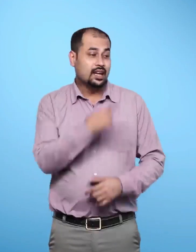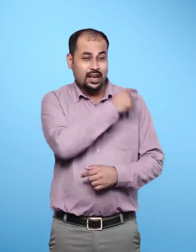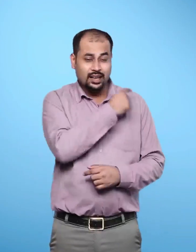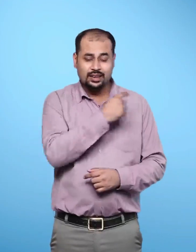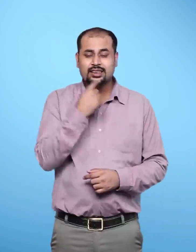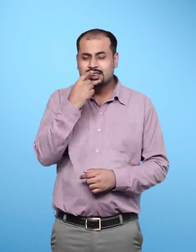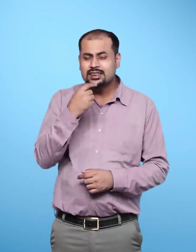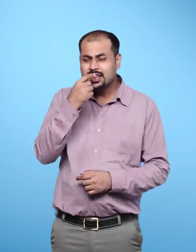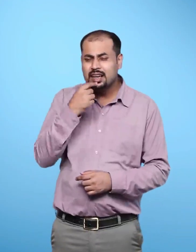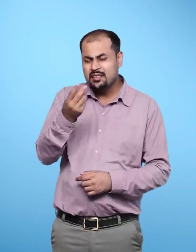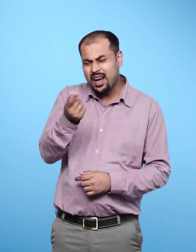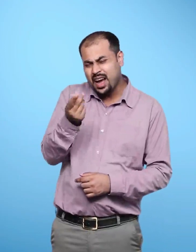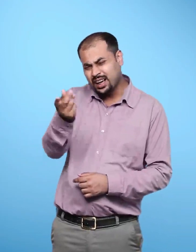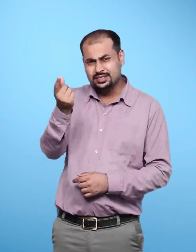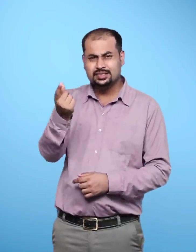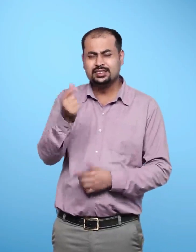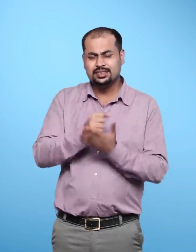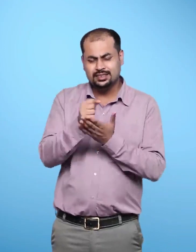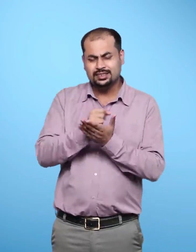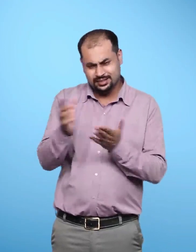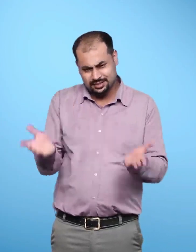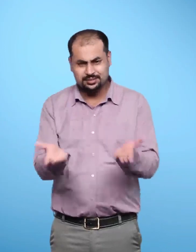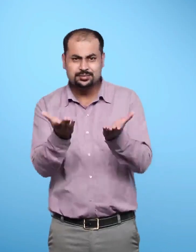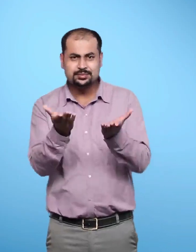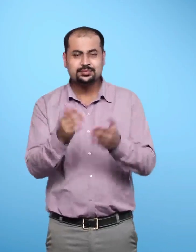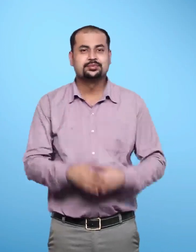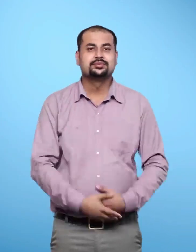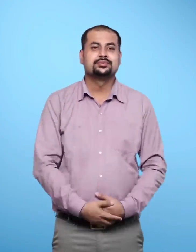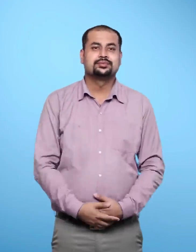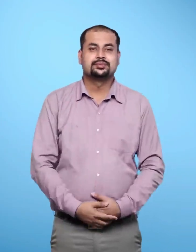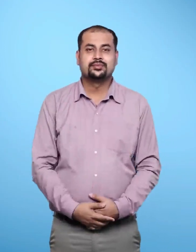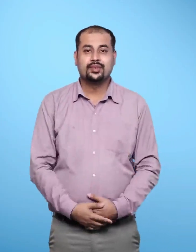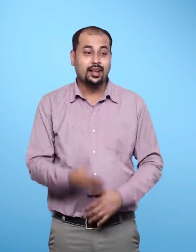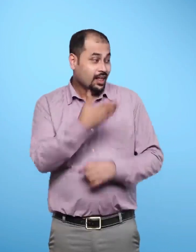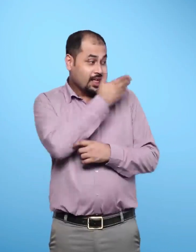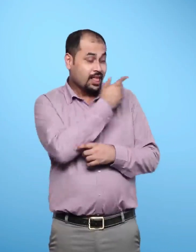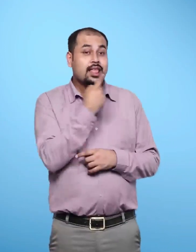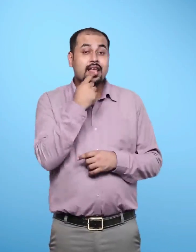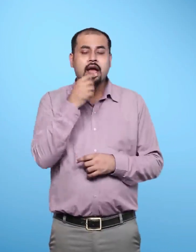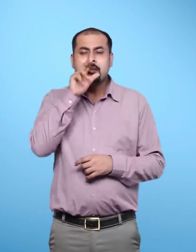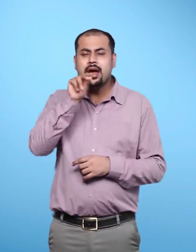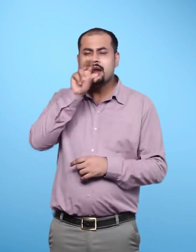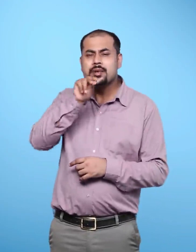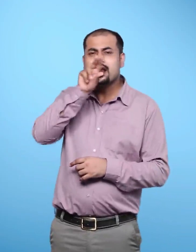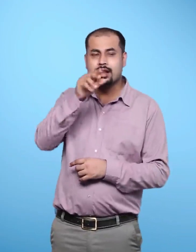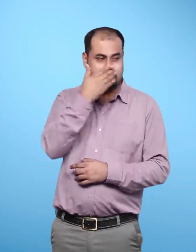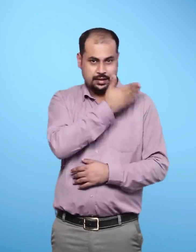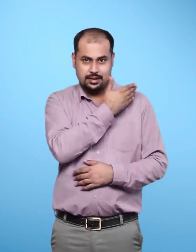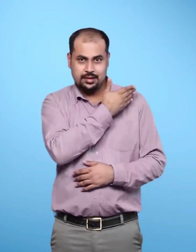On the right corner of the page we see the picture of fish market. Many women are seen selling their